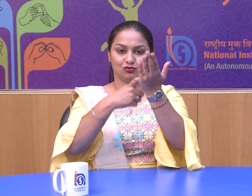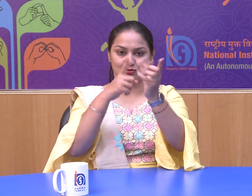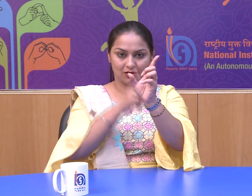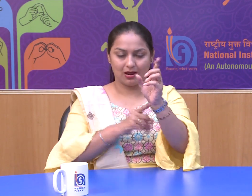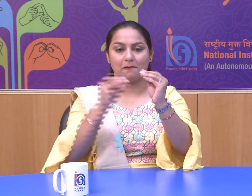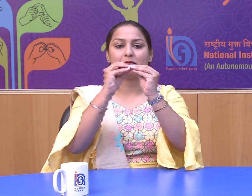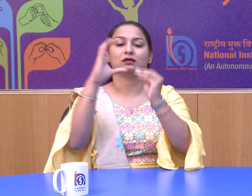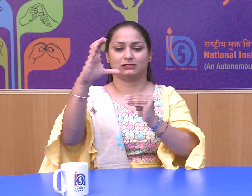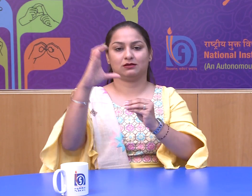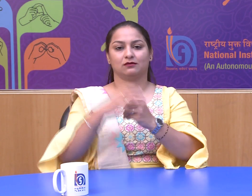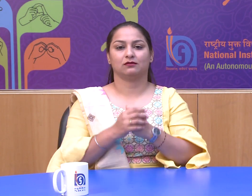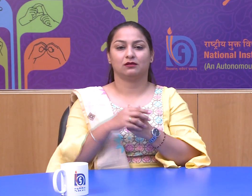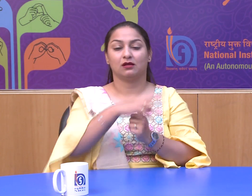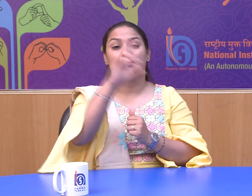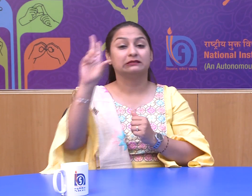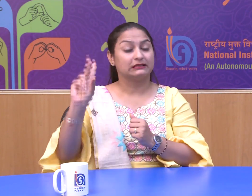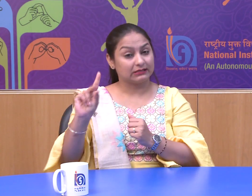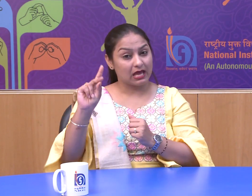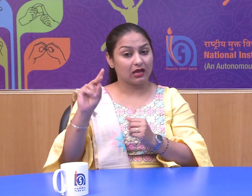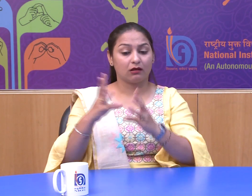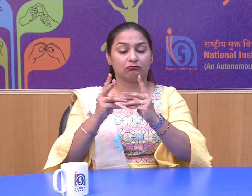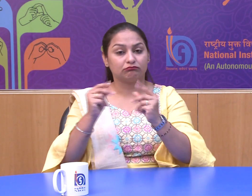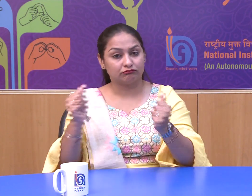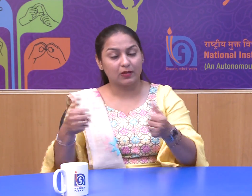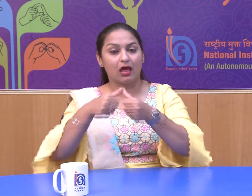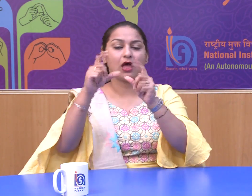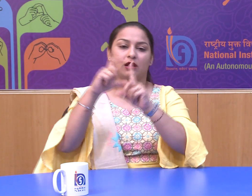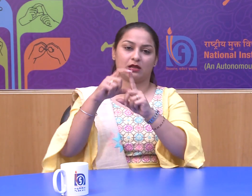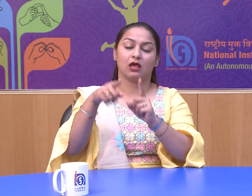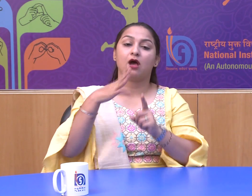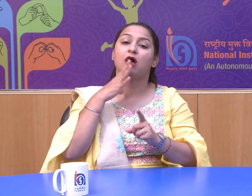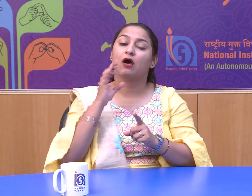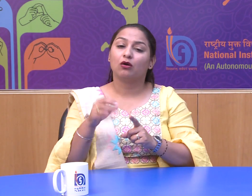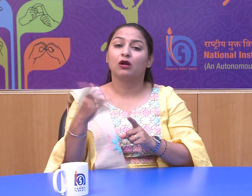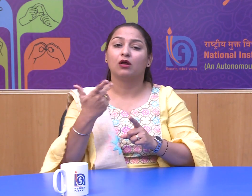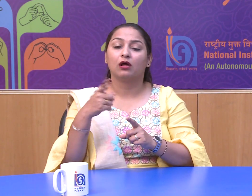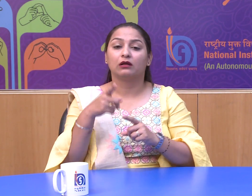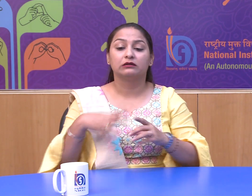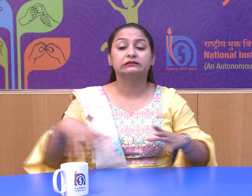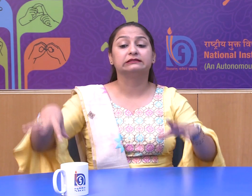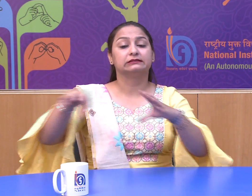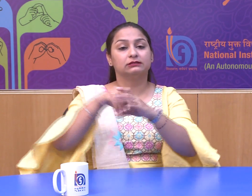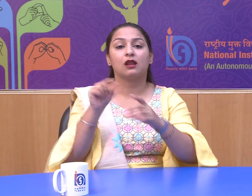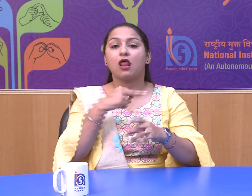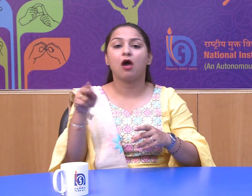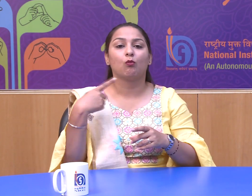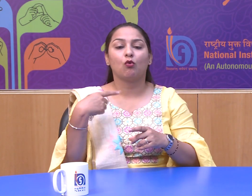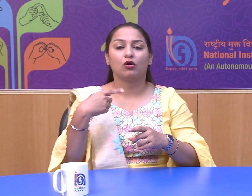the 2nd century AD is called the Sangam period of the history